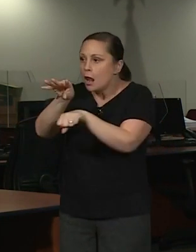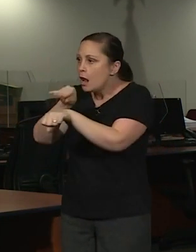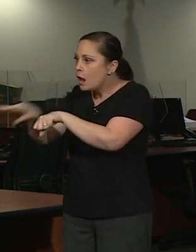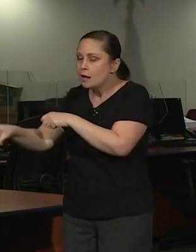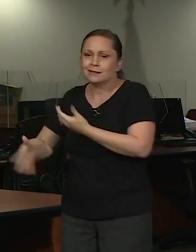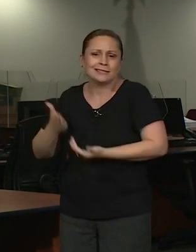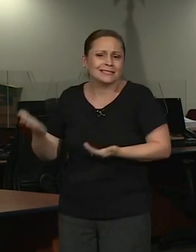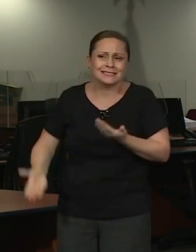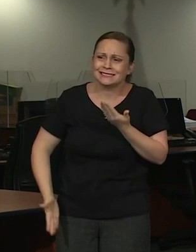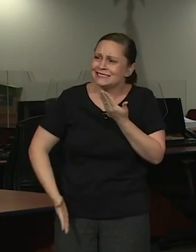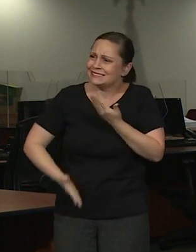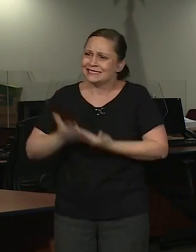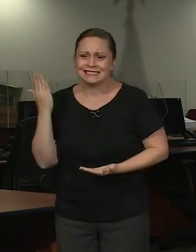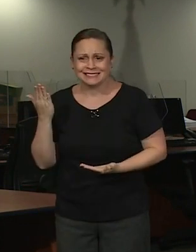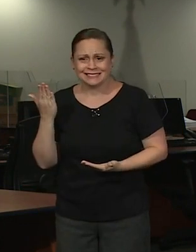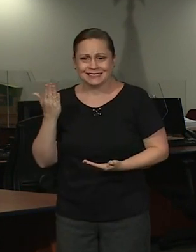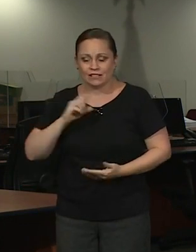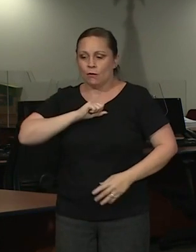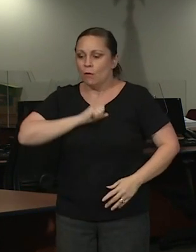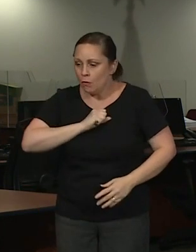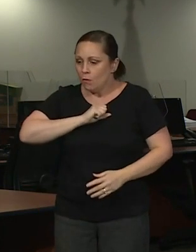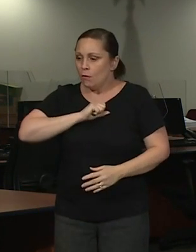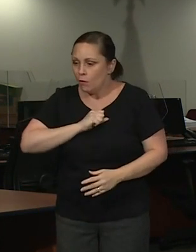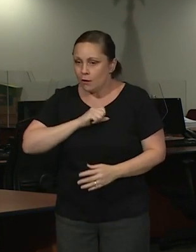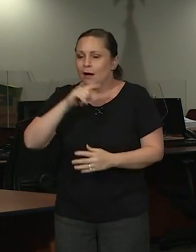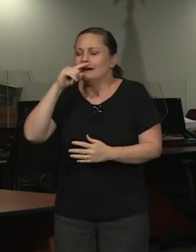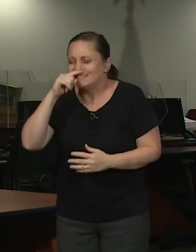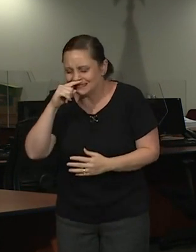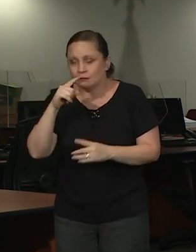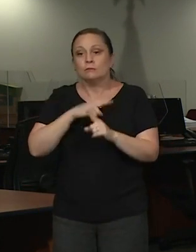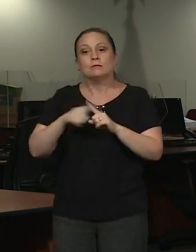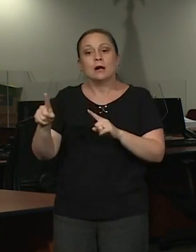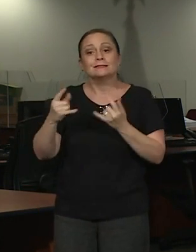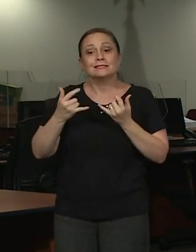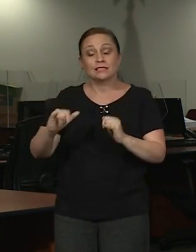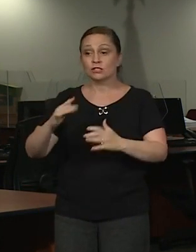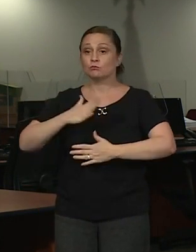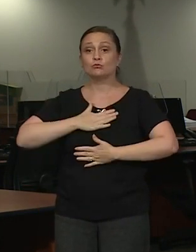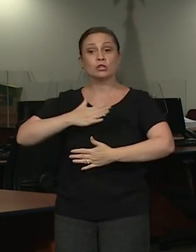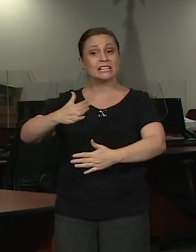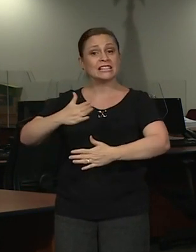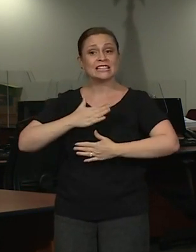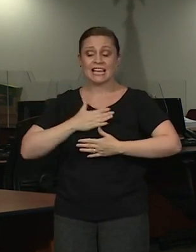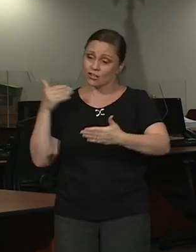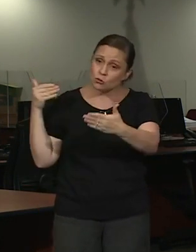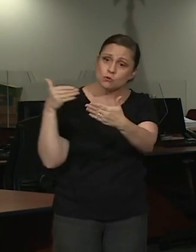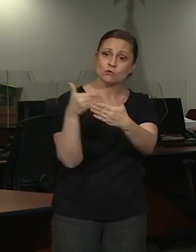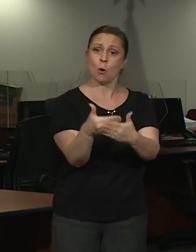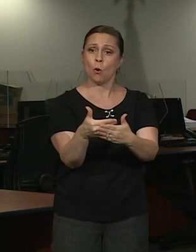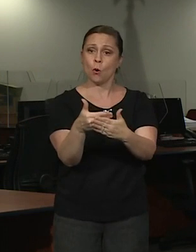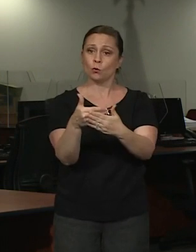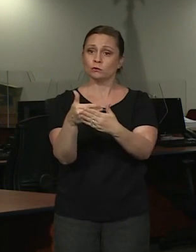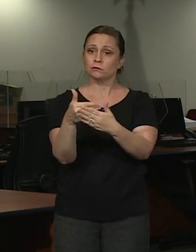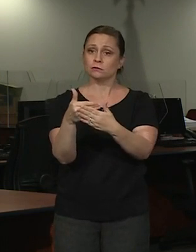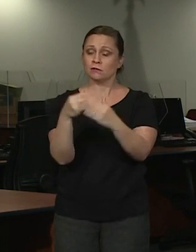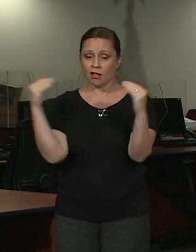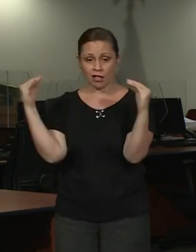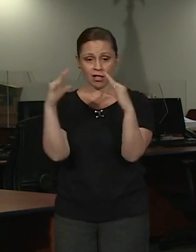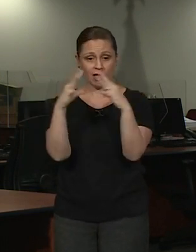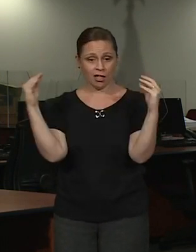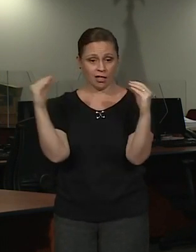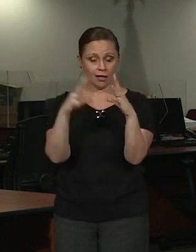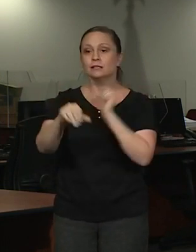by coughing and sneezing, but also just breathing at close contact with other people,